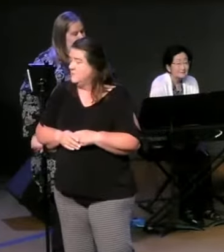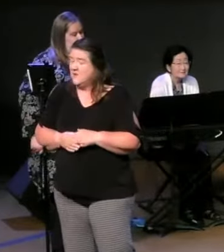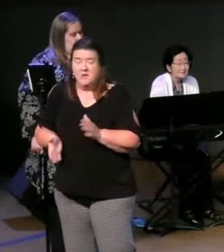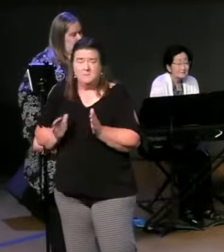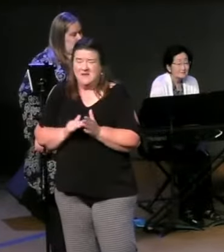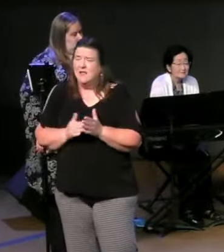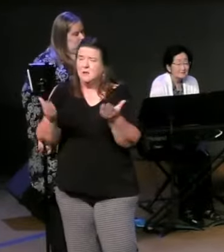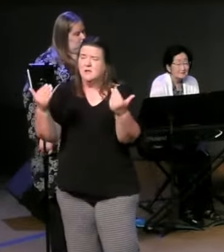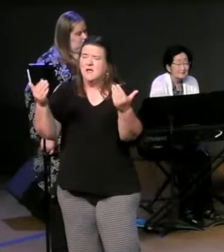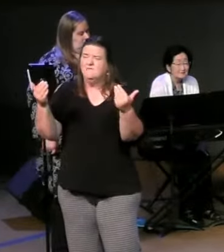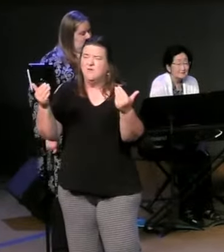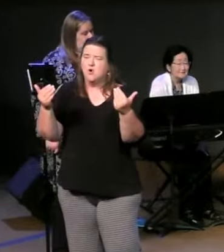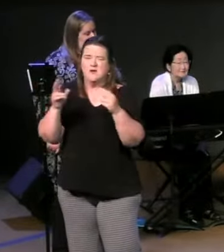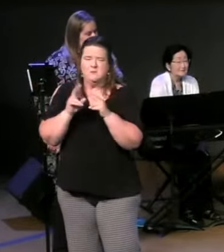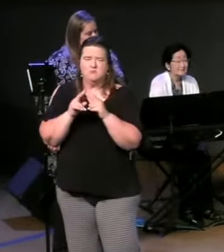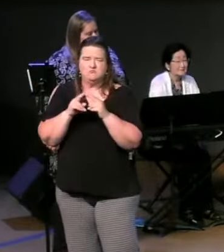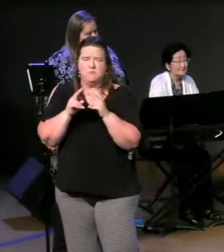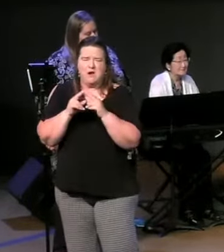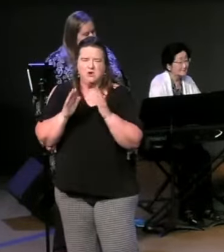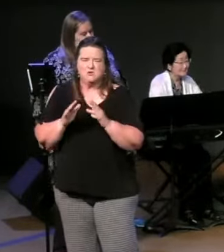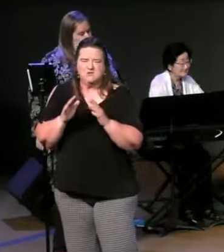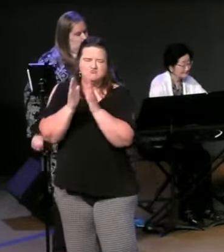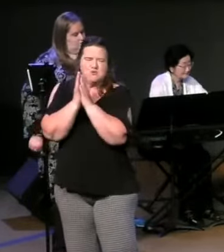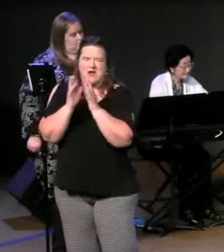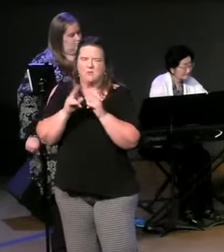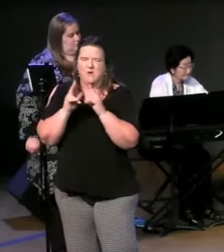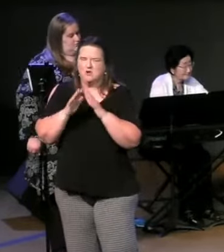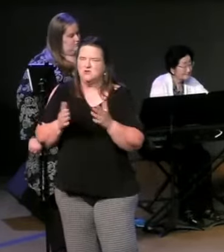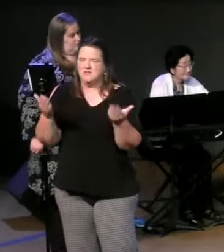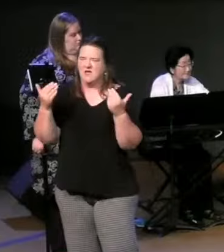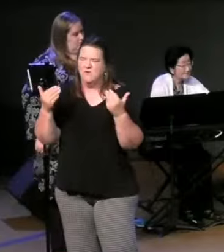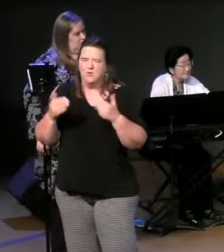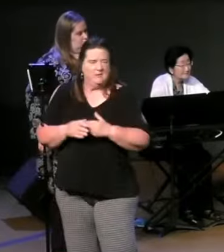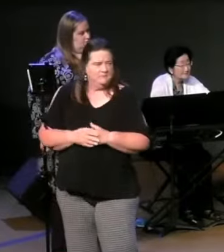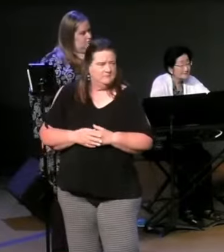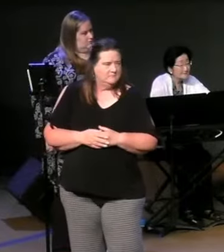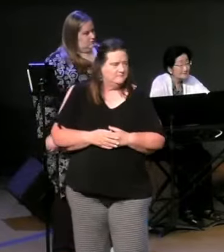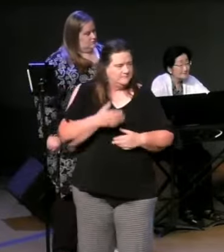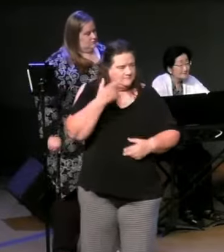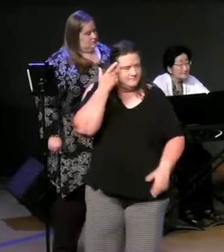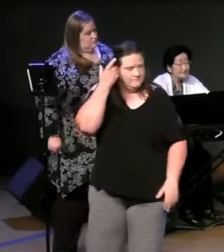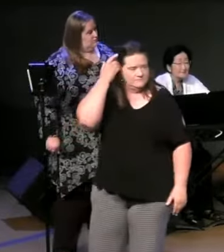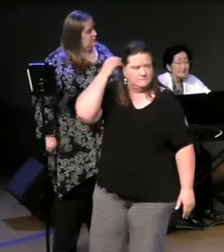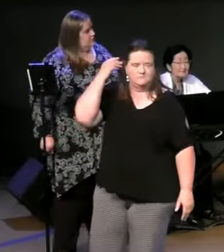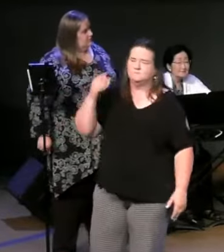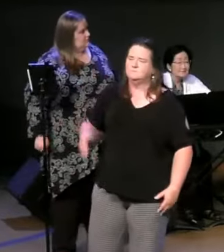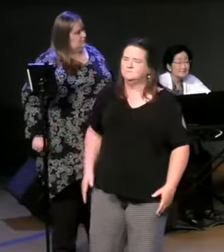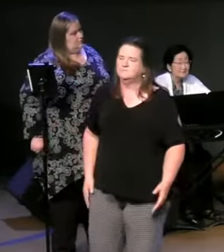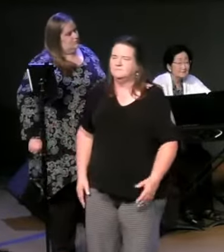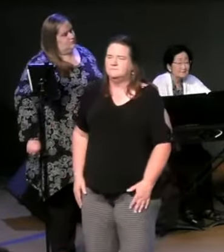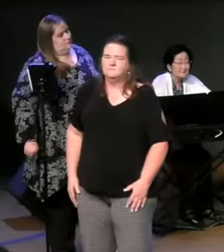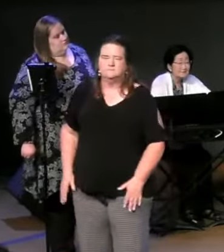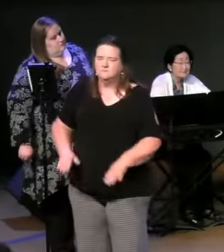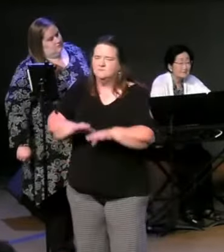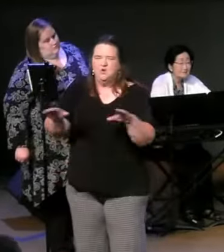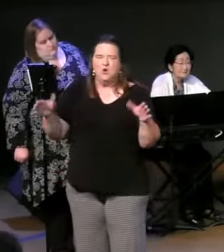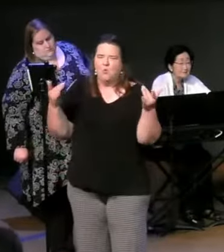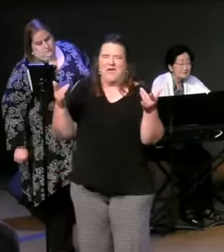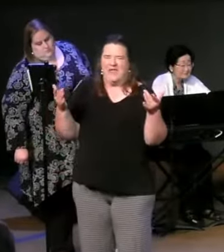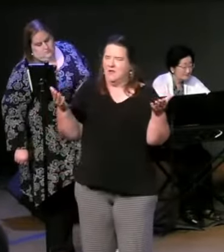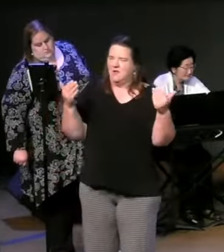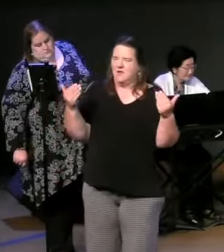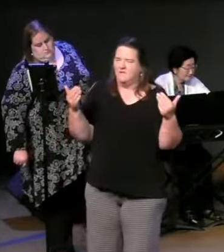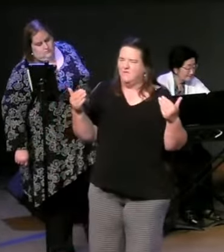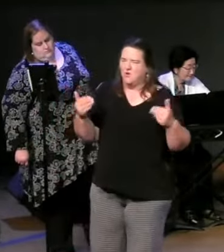prayer partners could come forward and be ready to pray with those that need, I urge you guys, do not wait. Don't wait